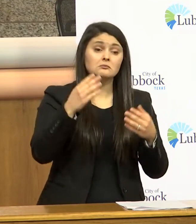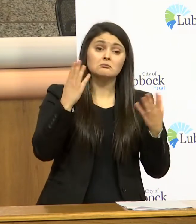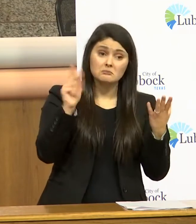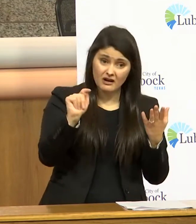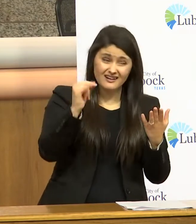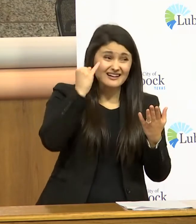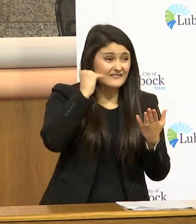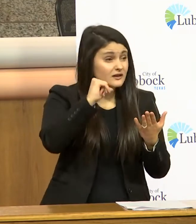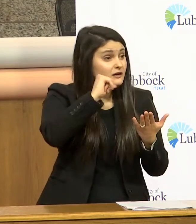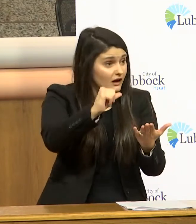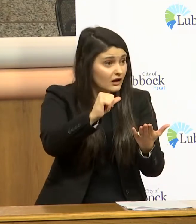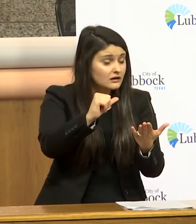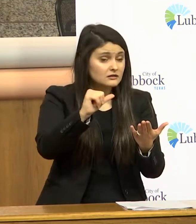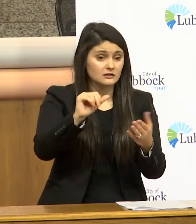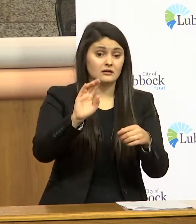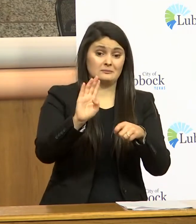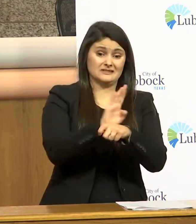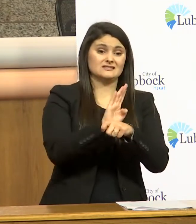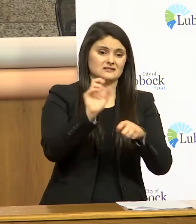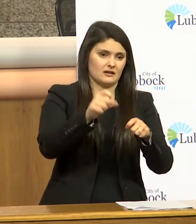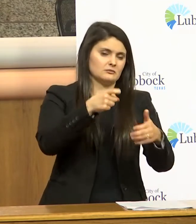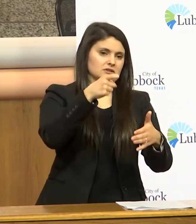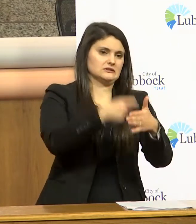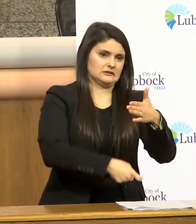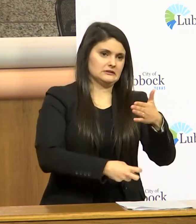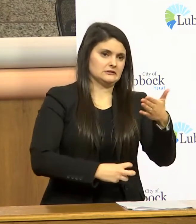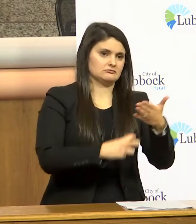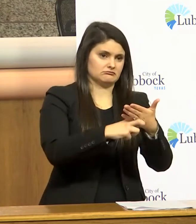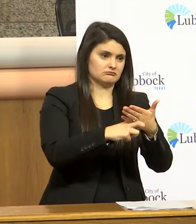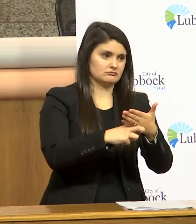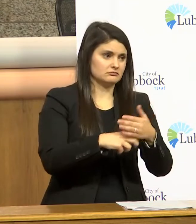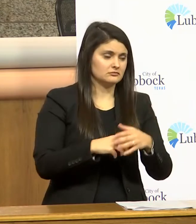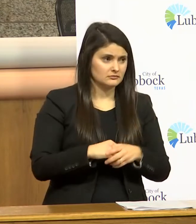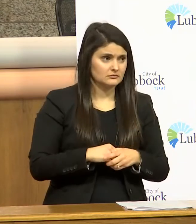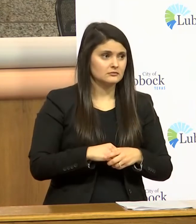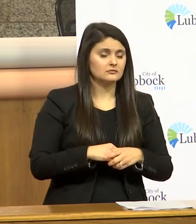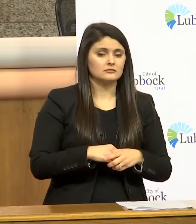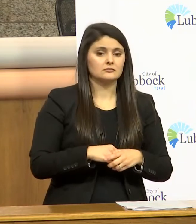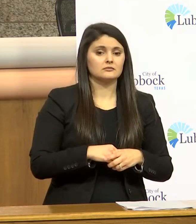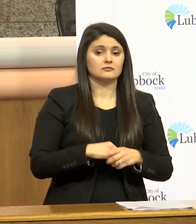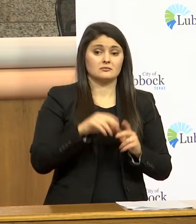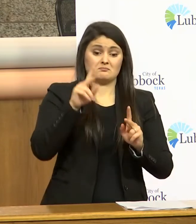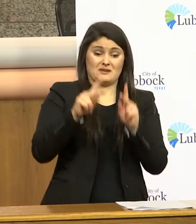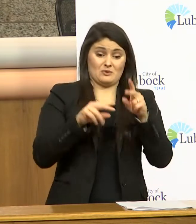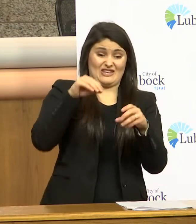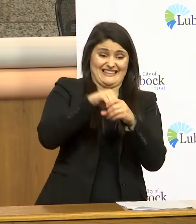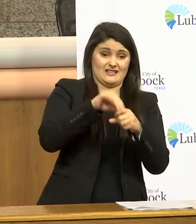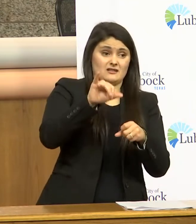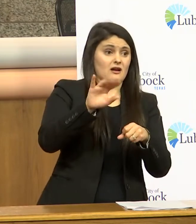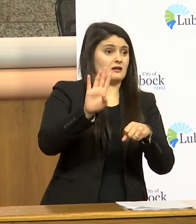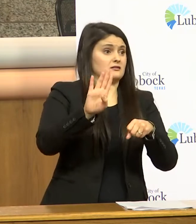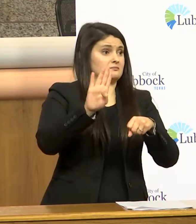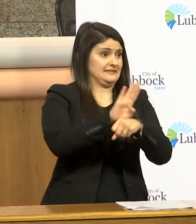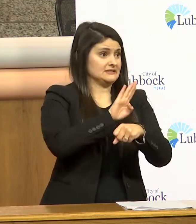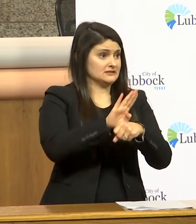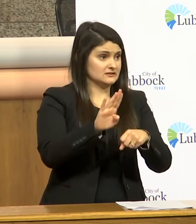can be ticketed the individuals inside the establishment